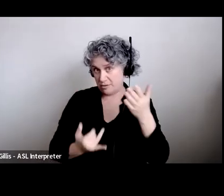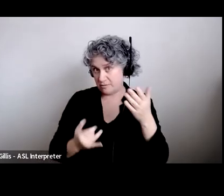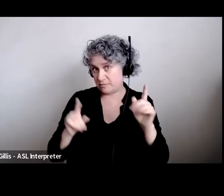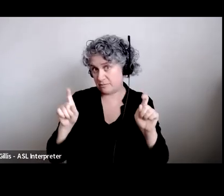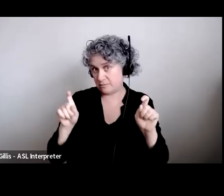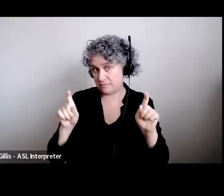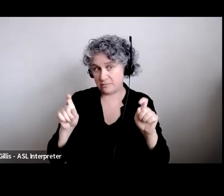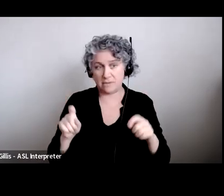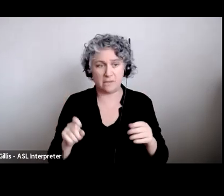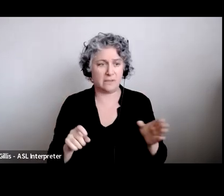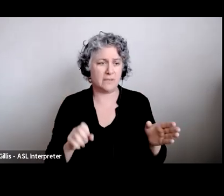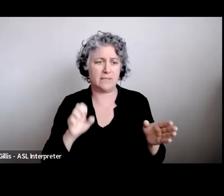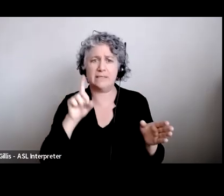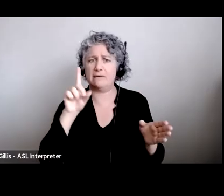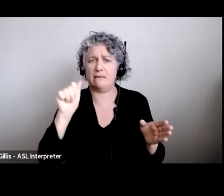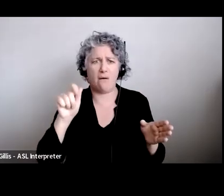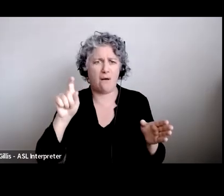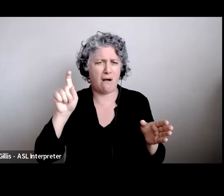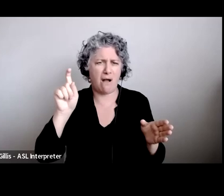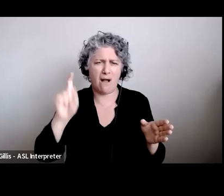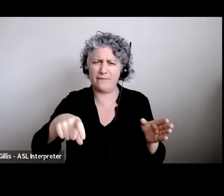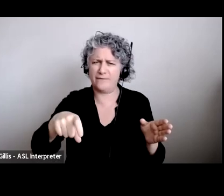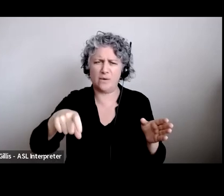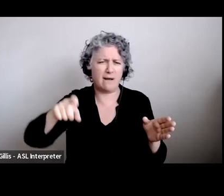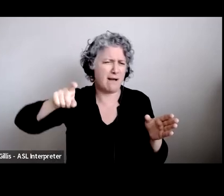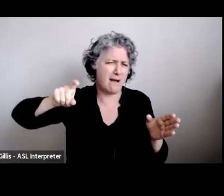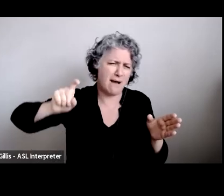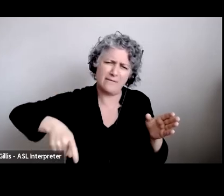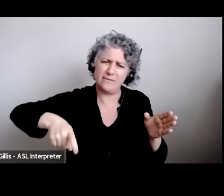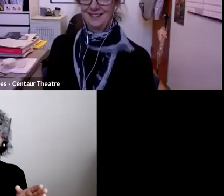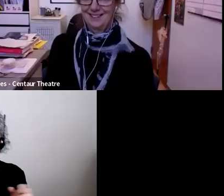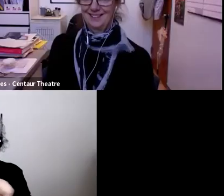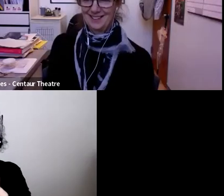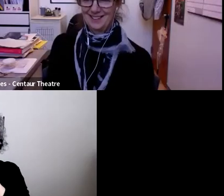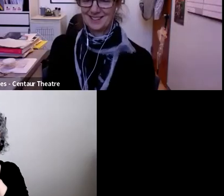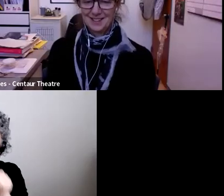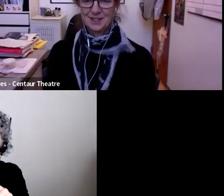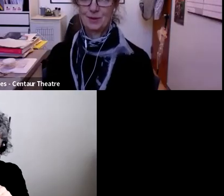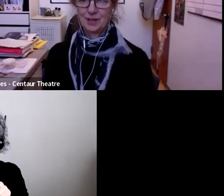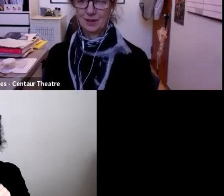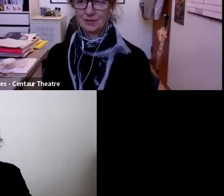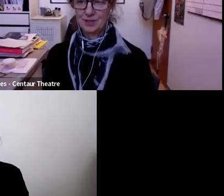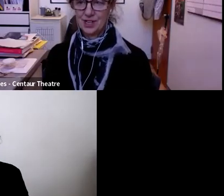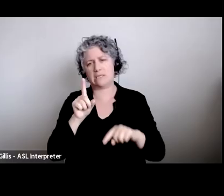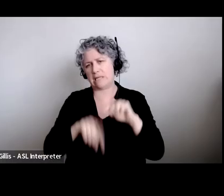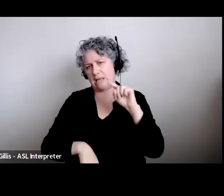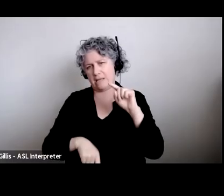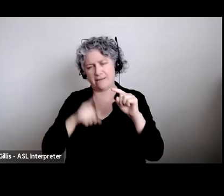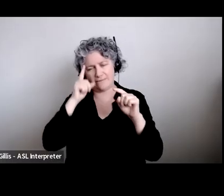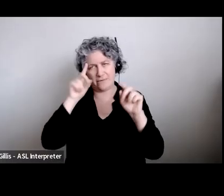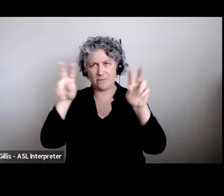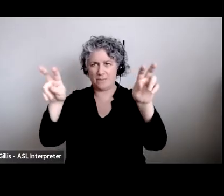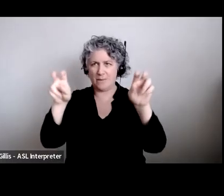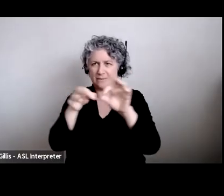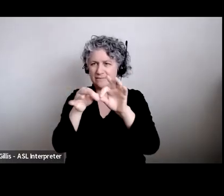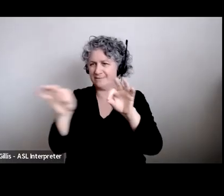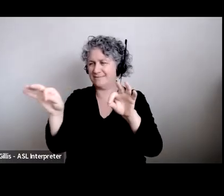We have to. I mean, we can't go on living like this, as to quote Carol Frechette.